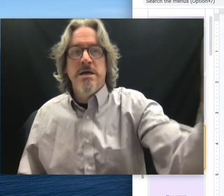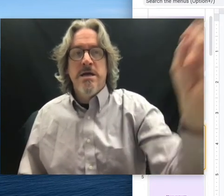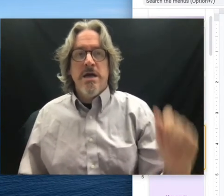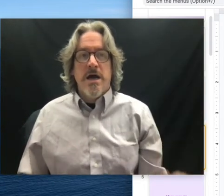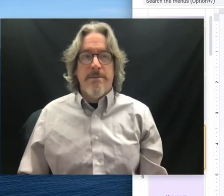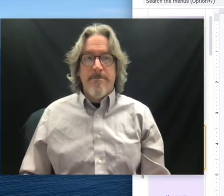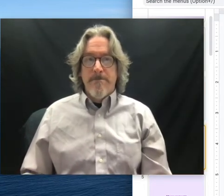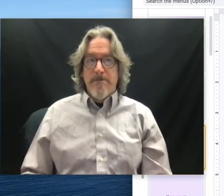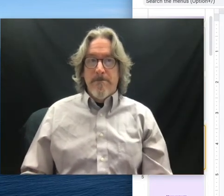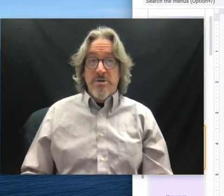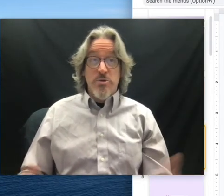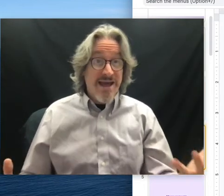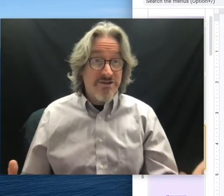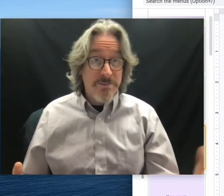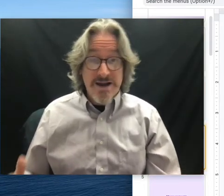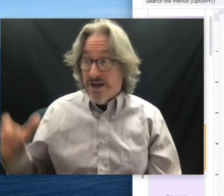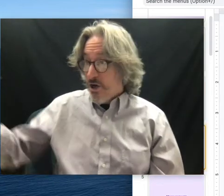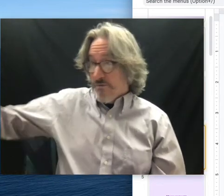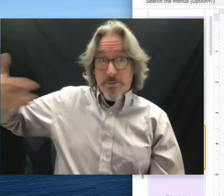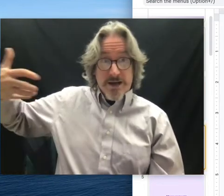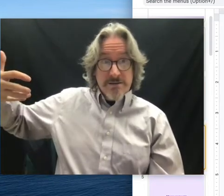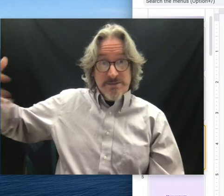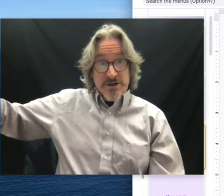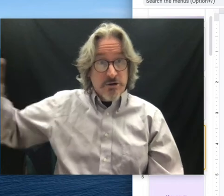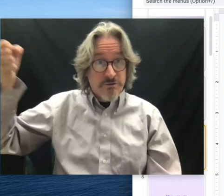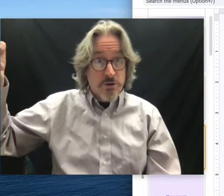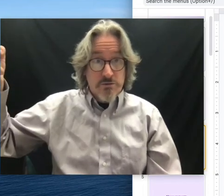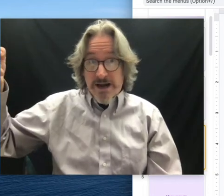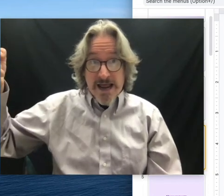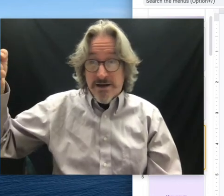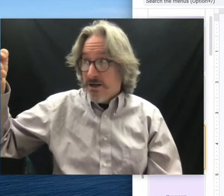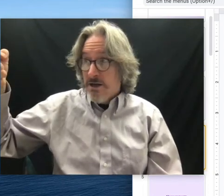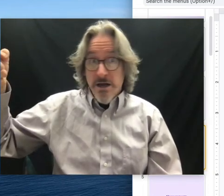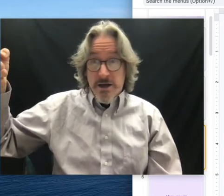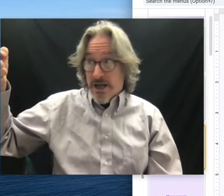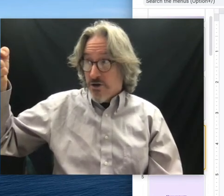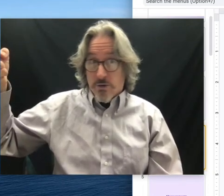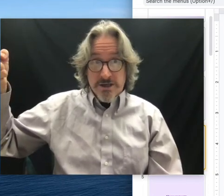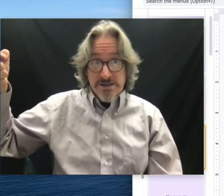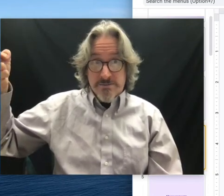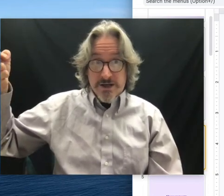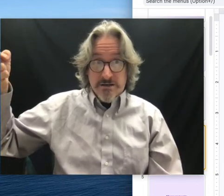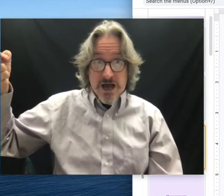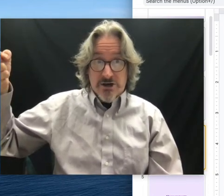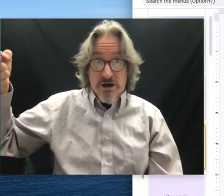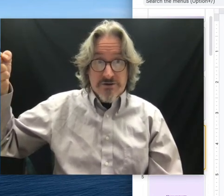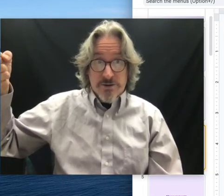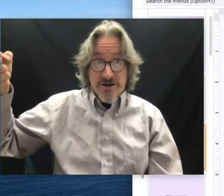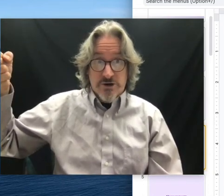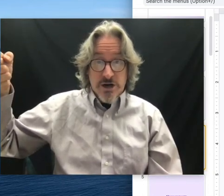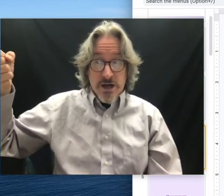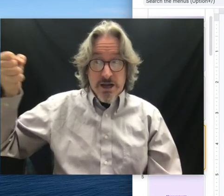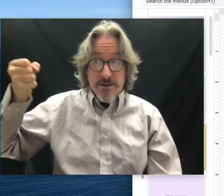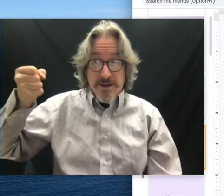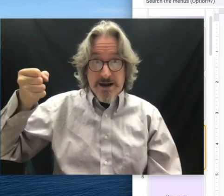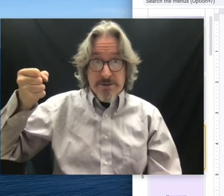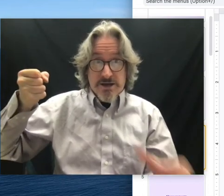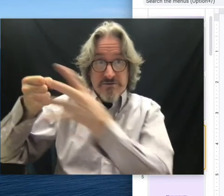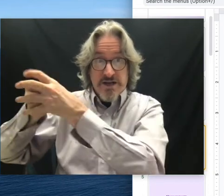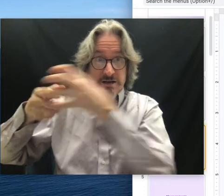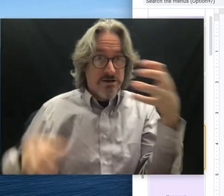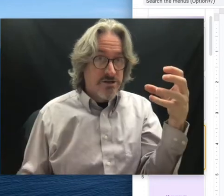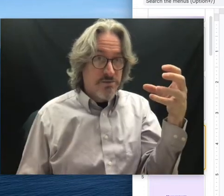and you may have to depend on it. If you pick up something, or if you're right-handed and you're holding something, hot coffee, whatever, it may